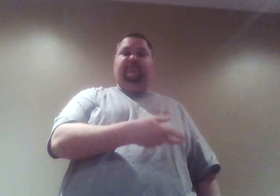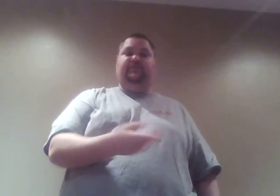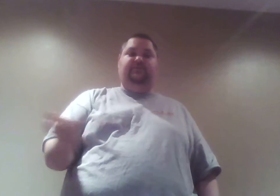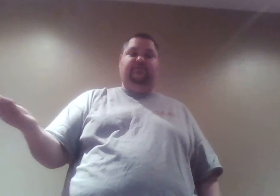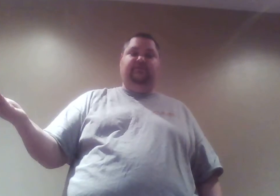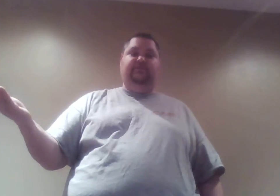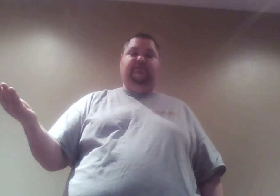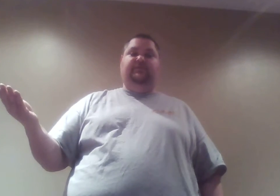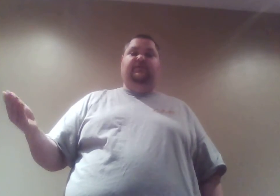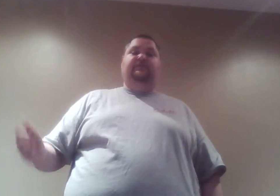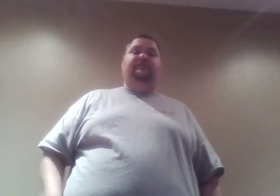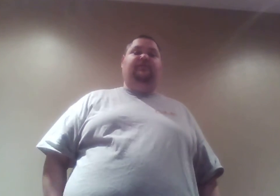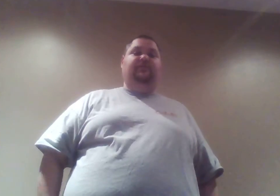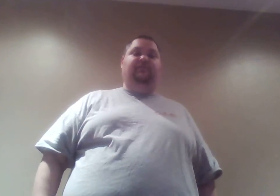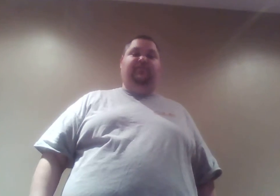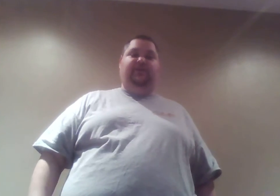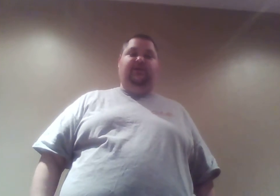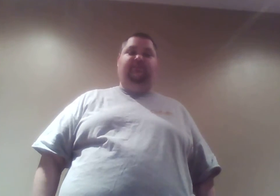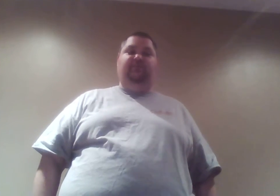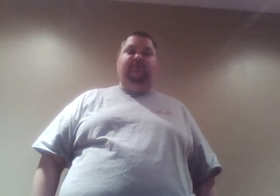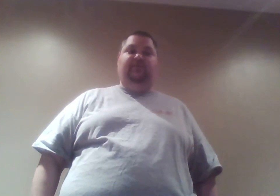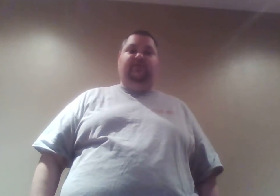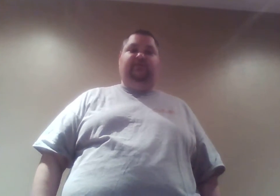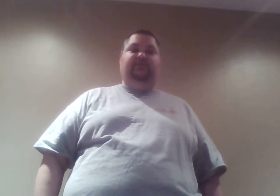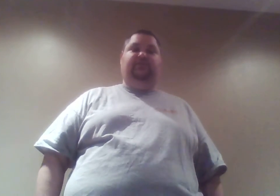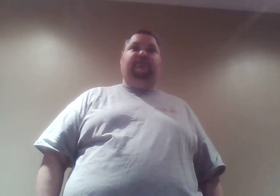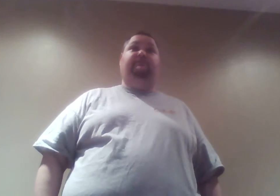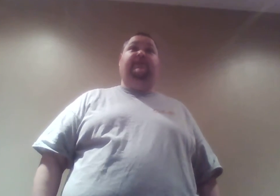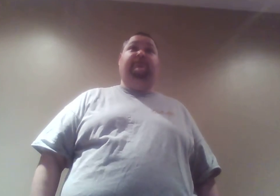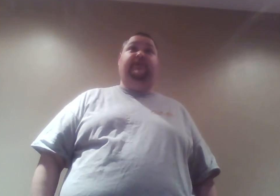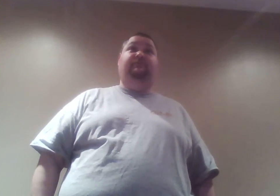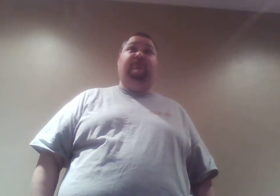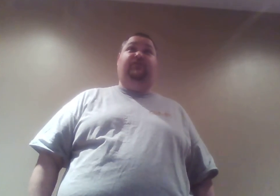you for putting up with this very